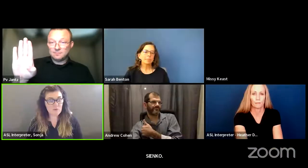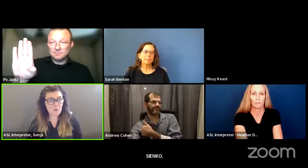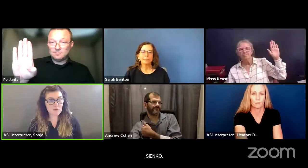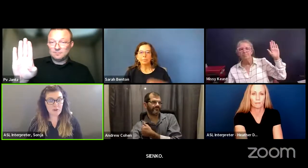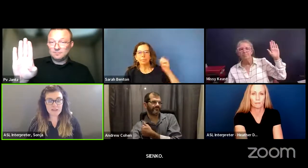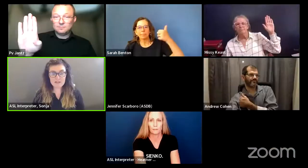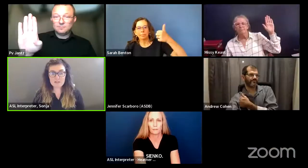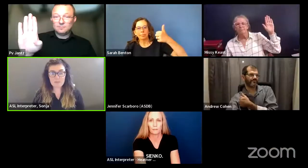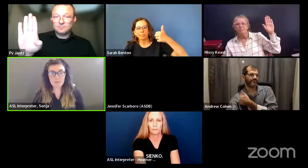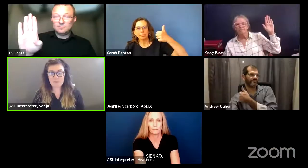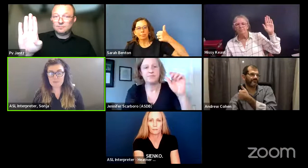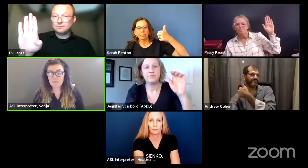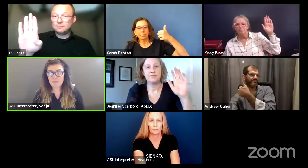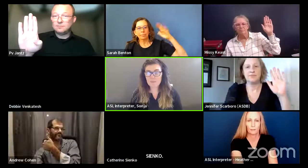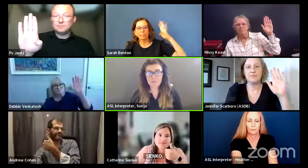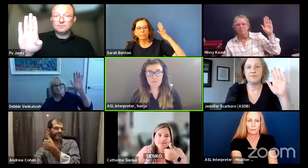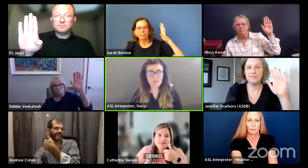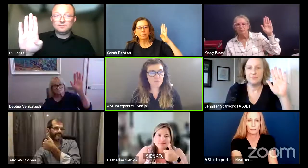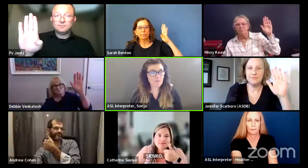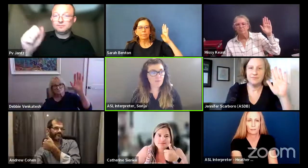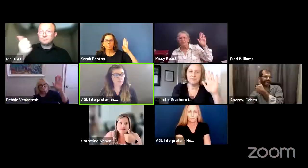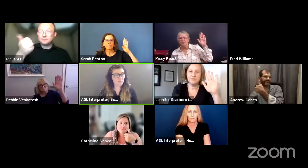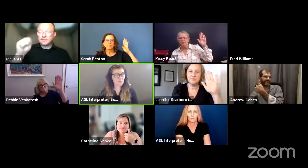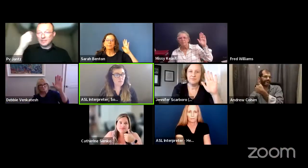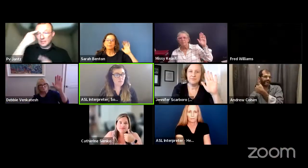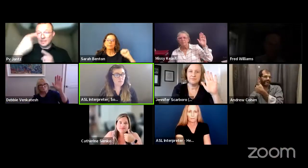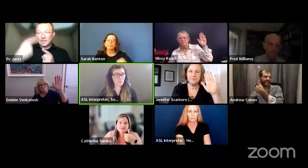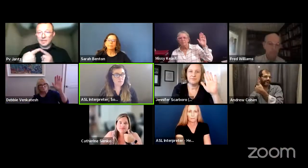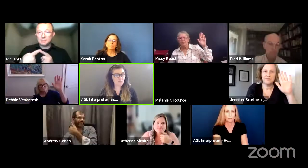aye. Raise your hand.